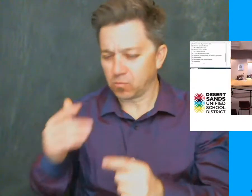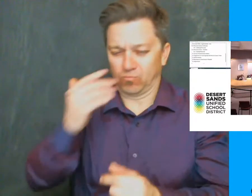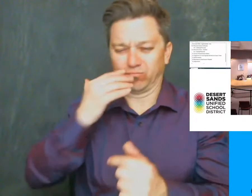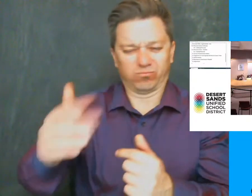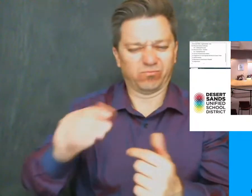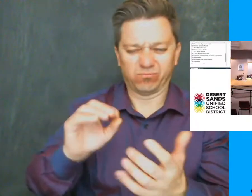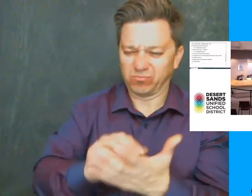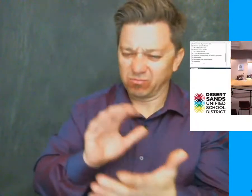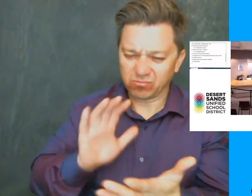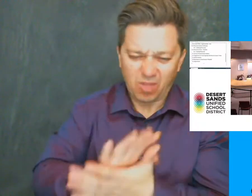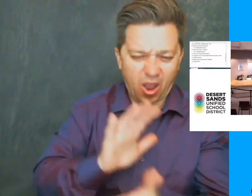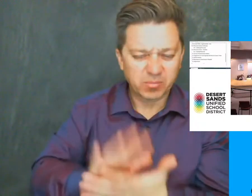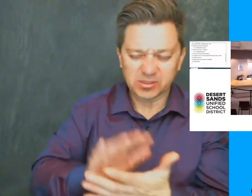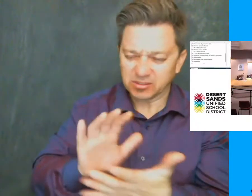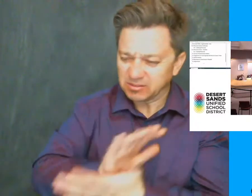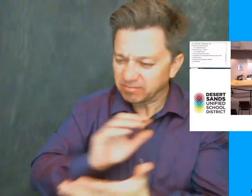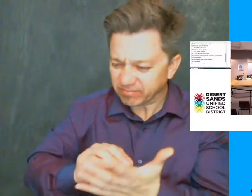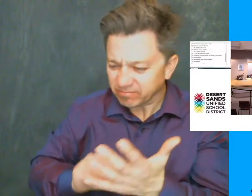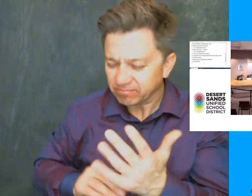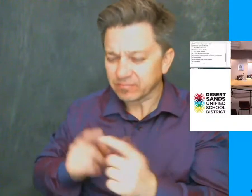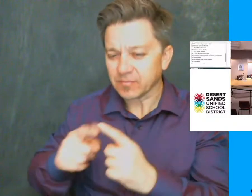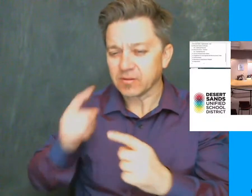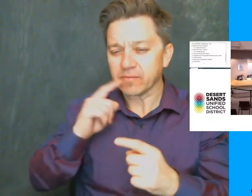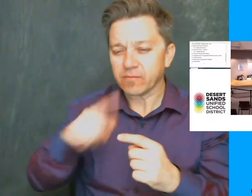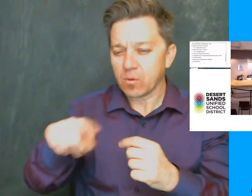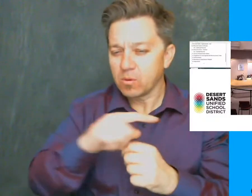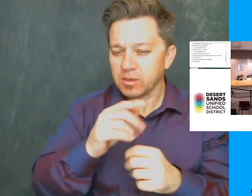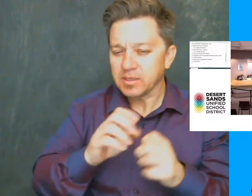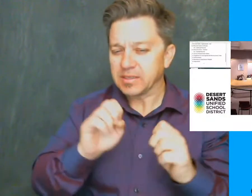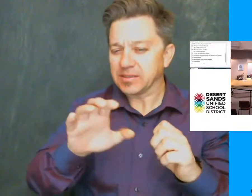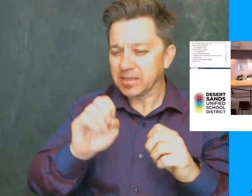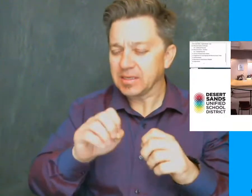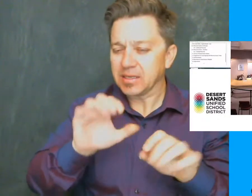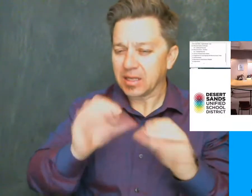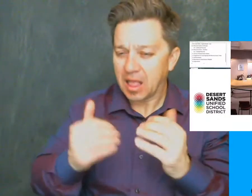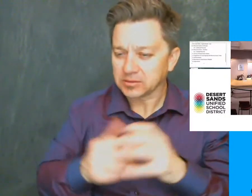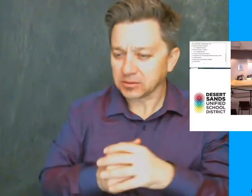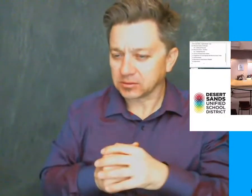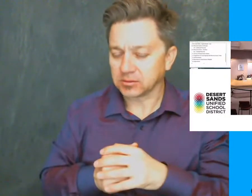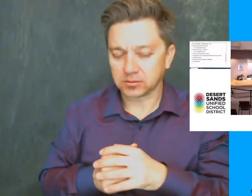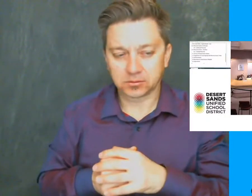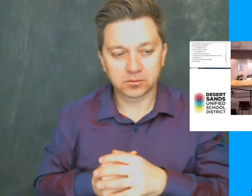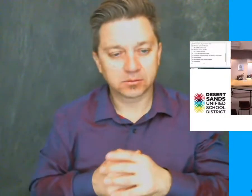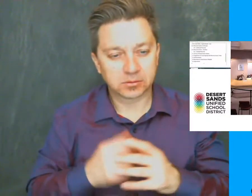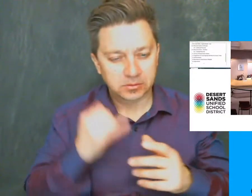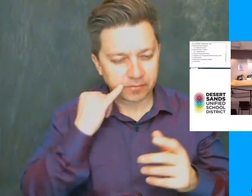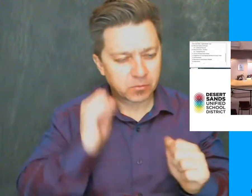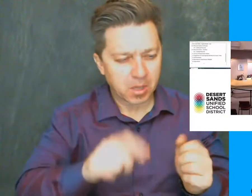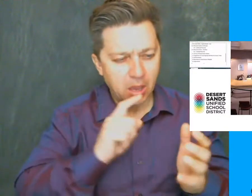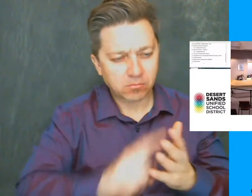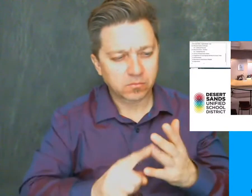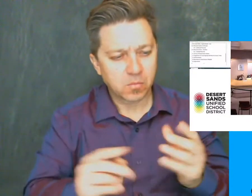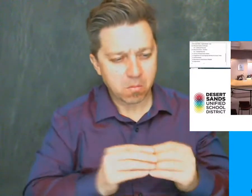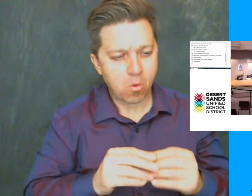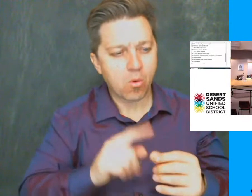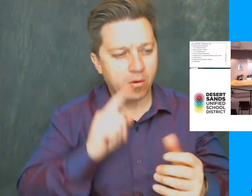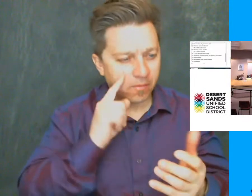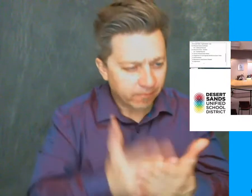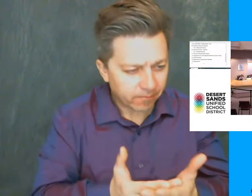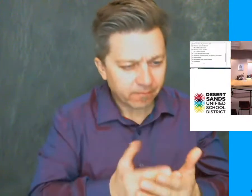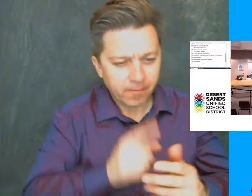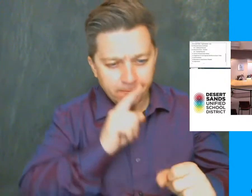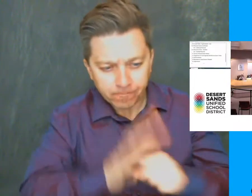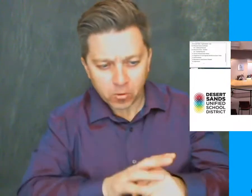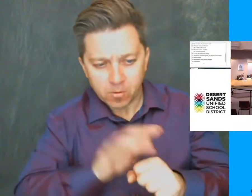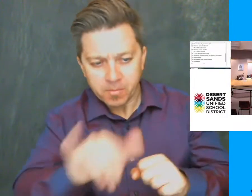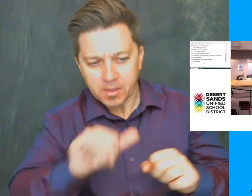our ECE classrooms. So if you can just look that into it and verify that that's not happening.